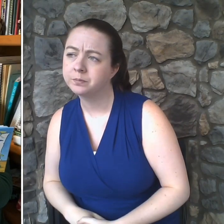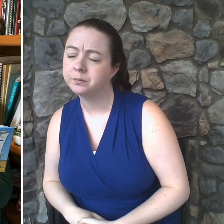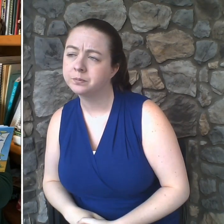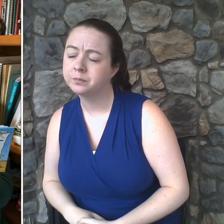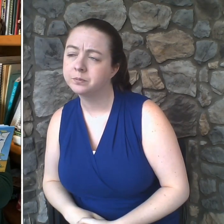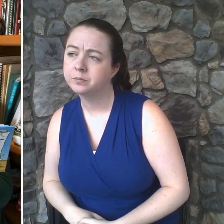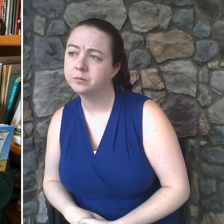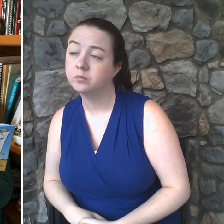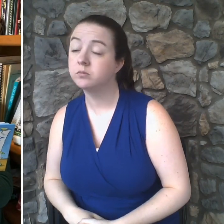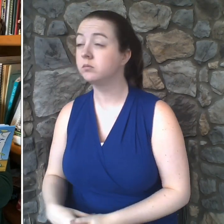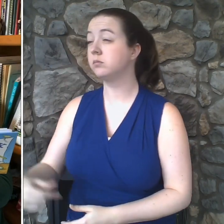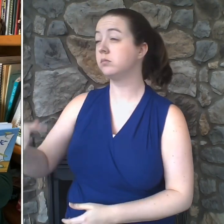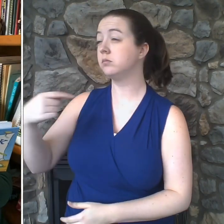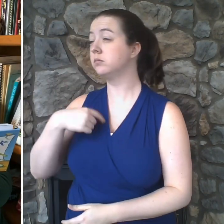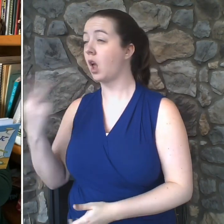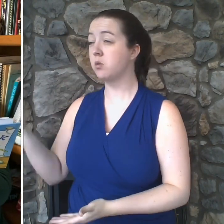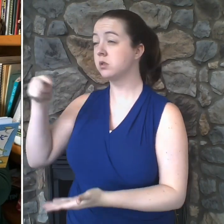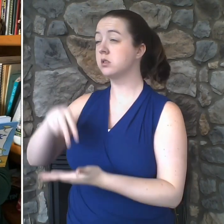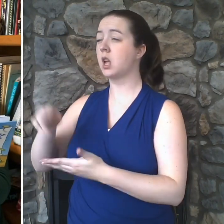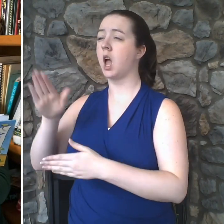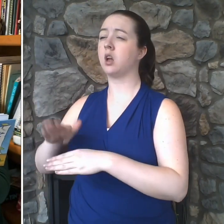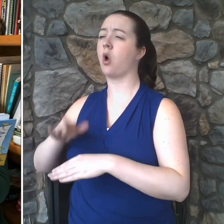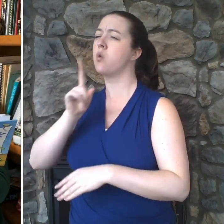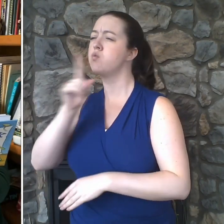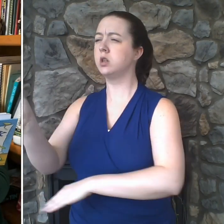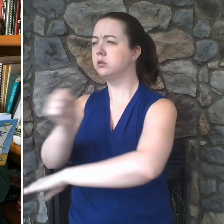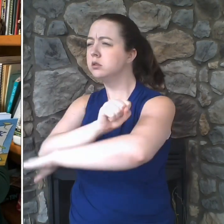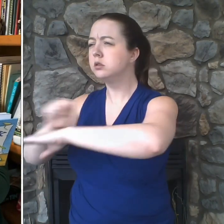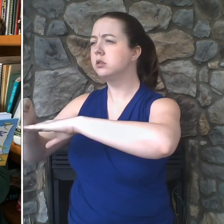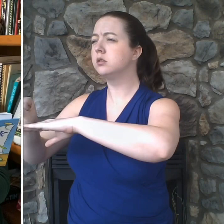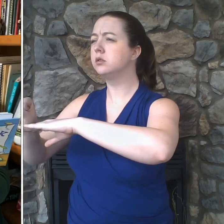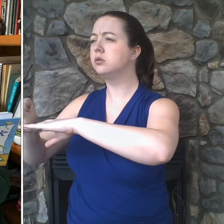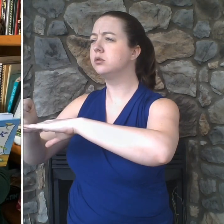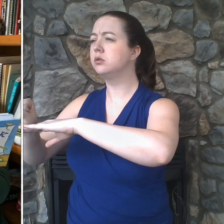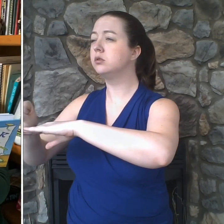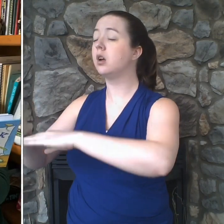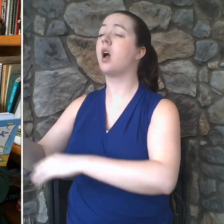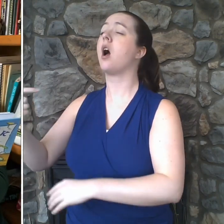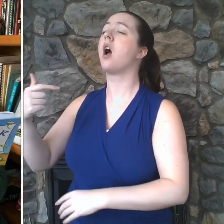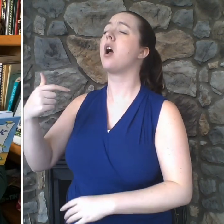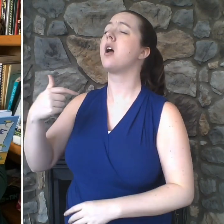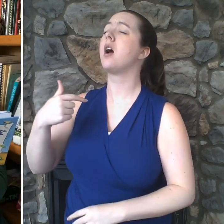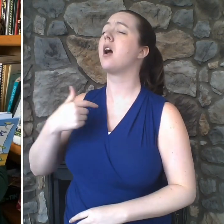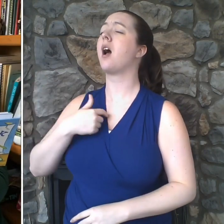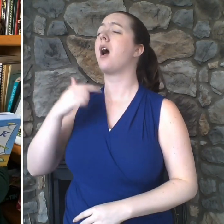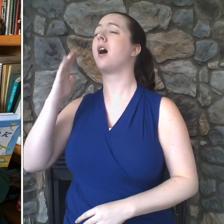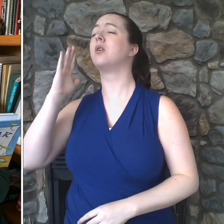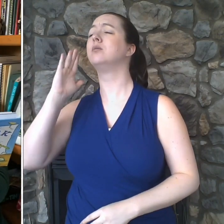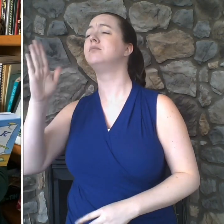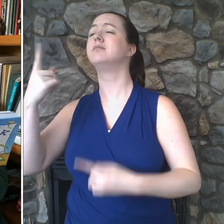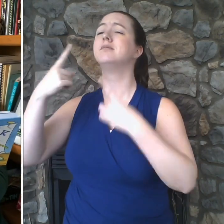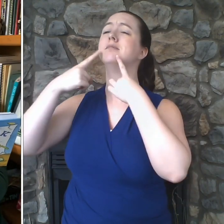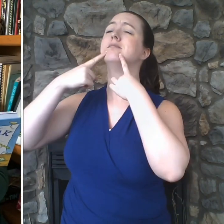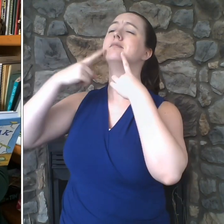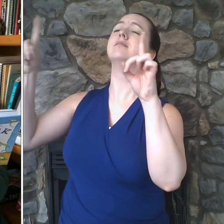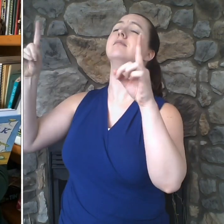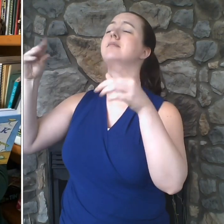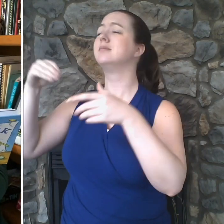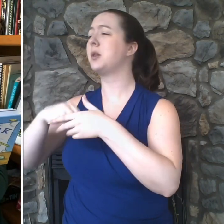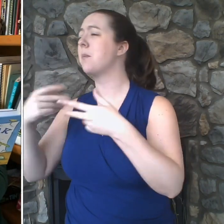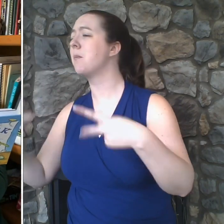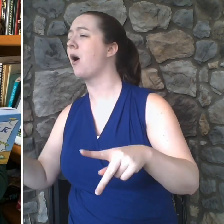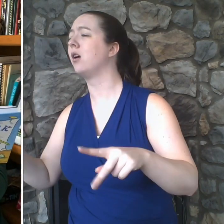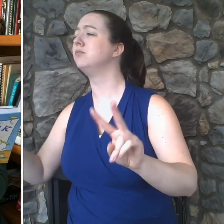Pip. And I'll stand on a real stage, and I'll be the star of the